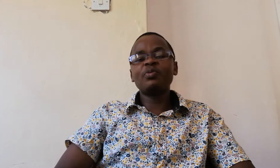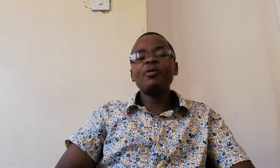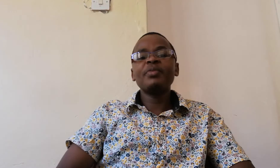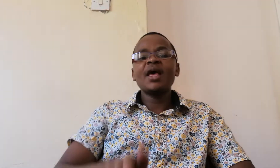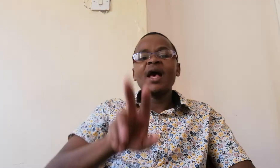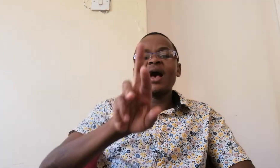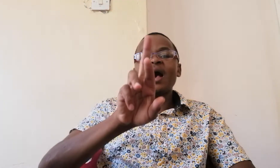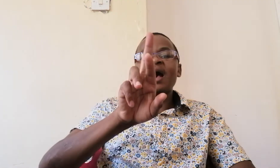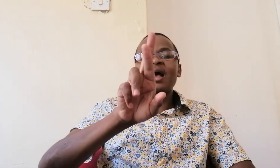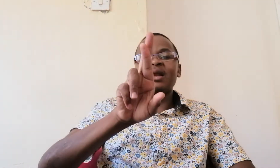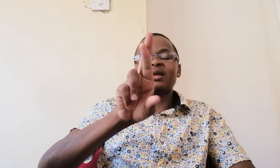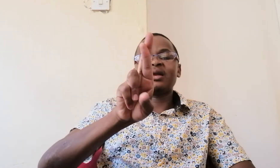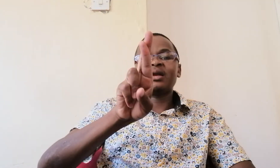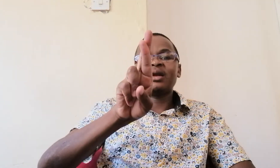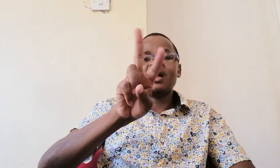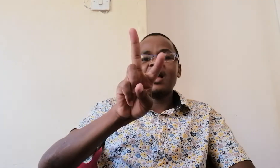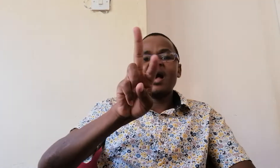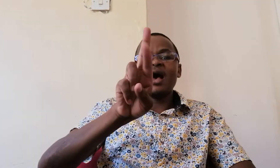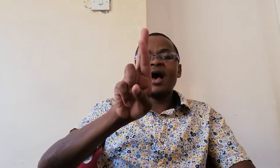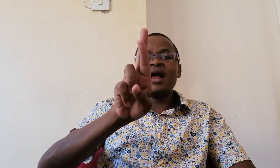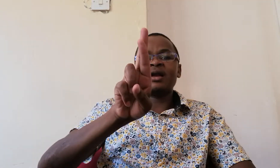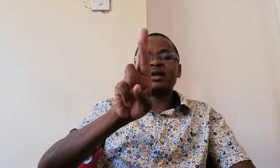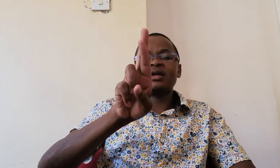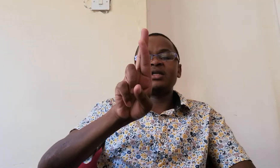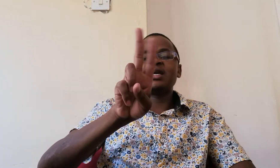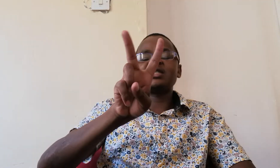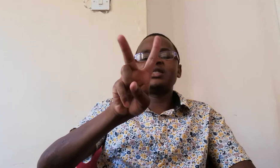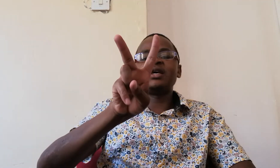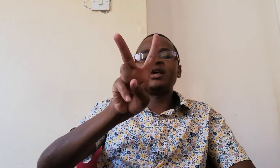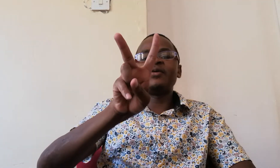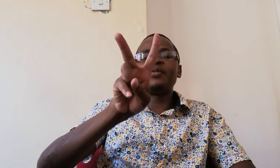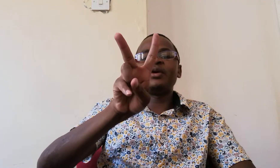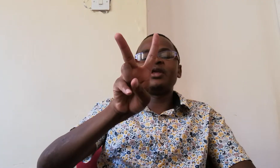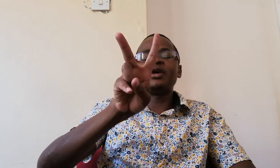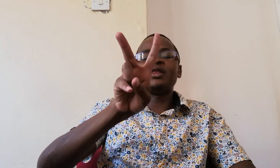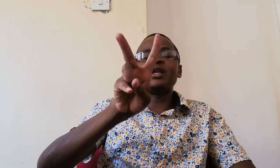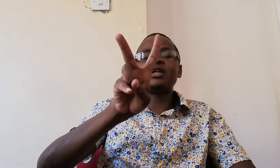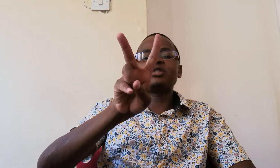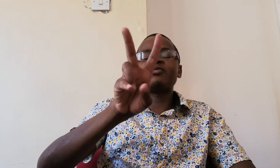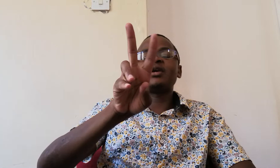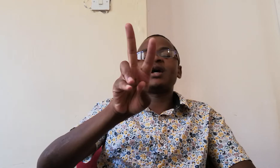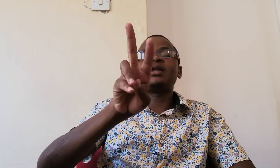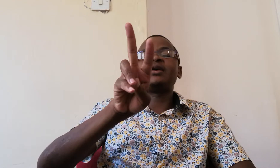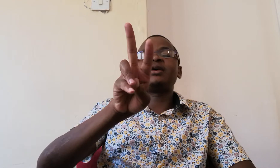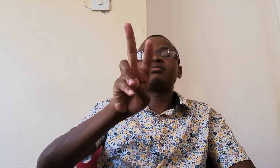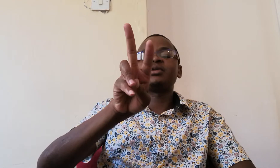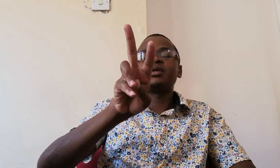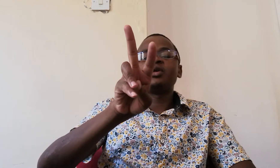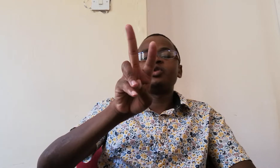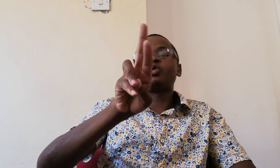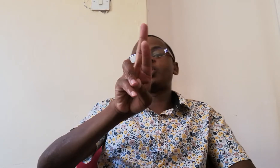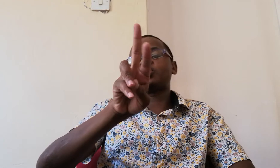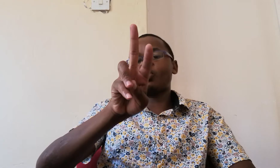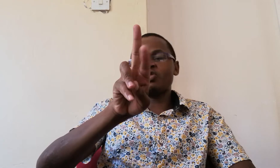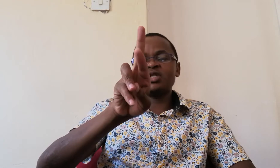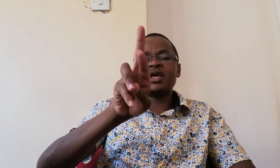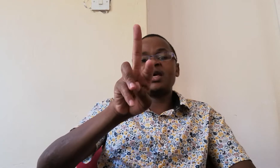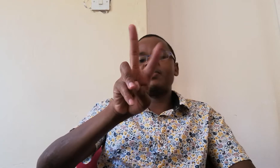simple. R, R. Just the index finger and you crisscross